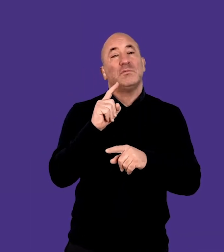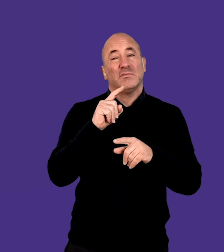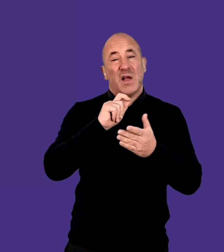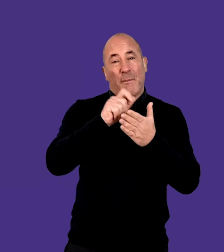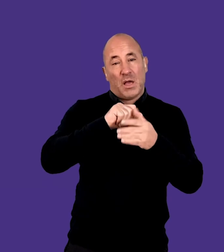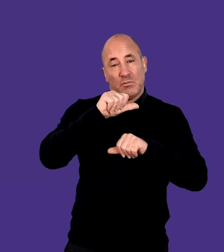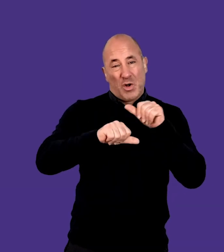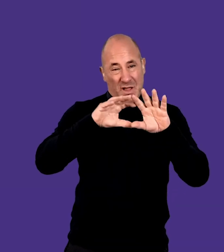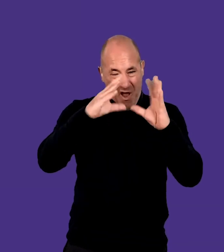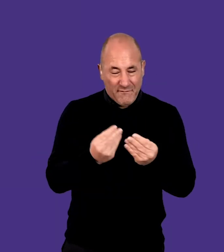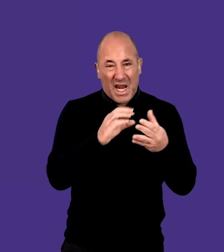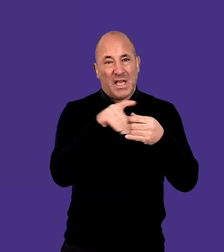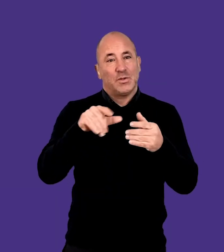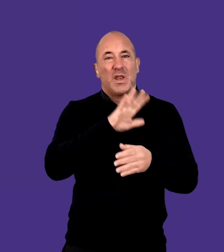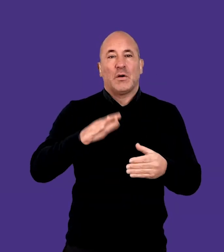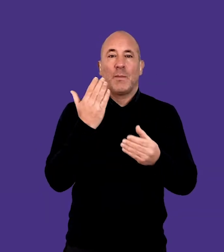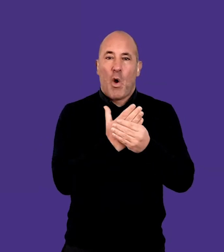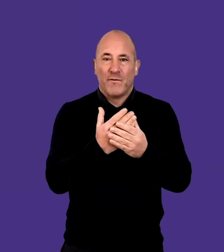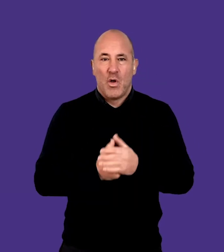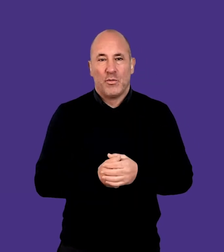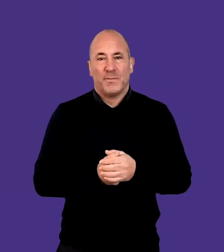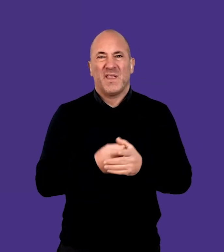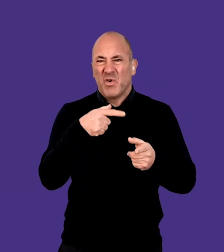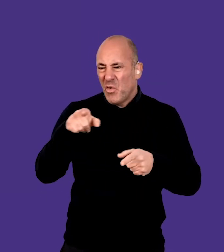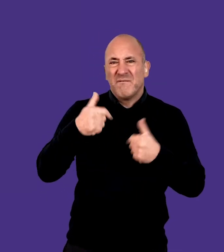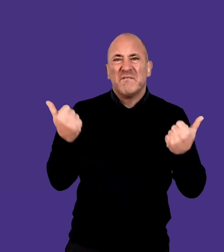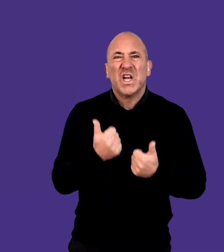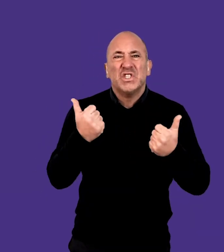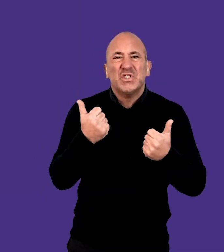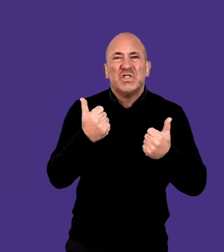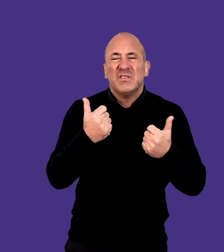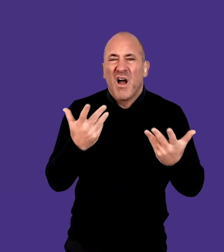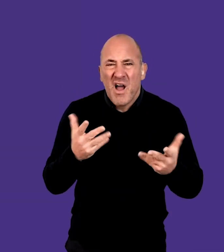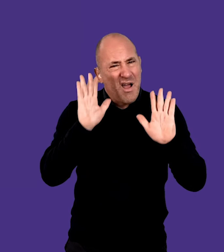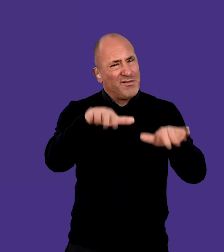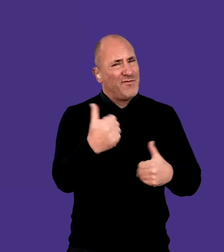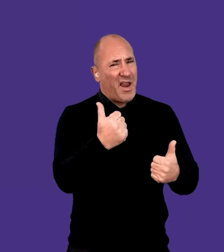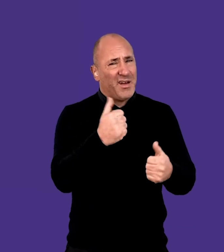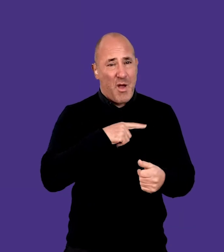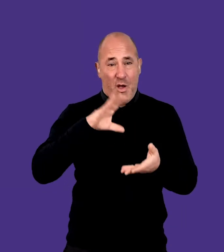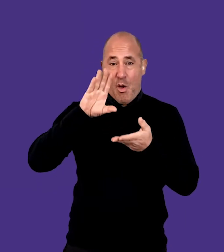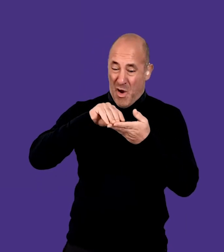whole application process for the national portfolio. If you're watching after the sessions have happened, don't worry,